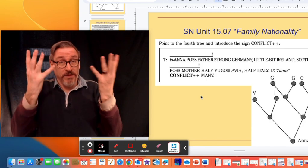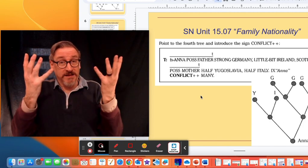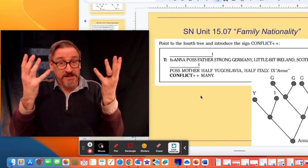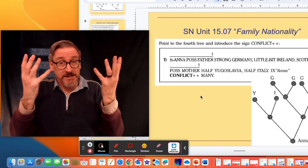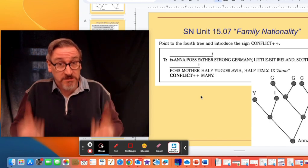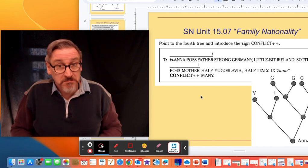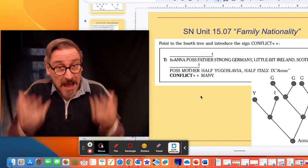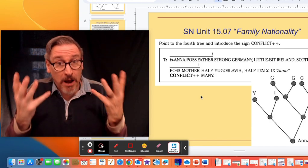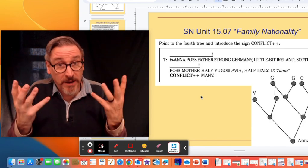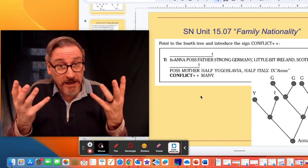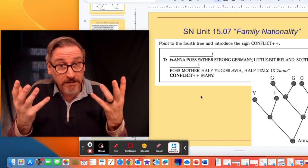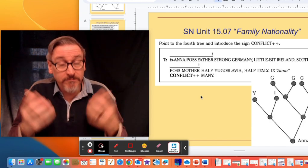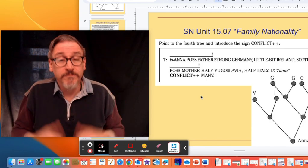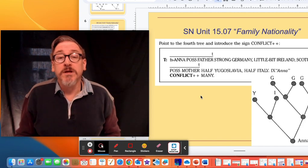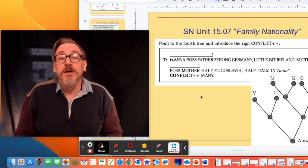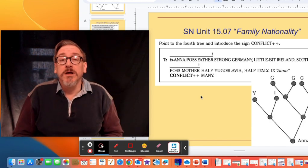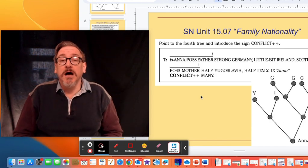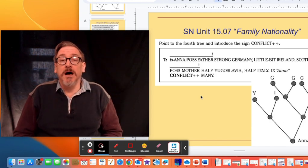up like this, how many,